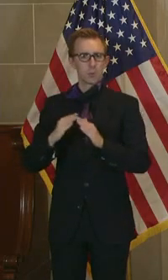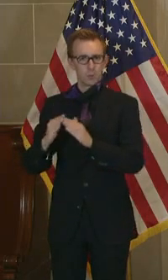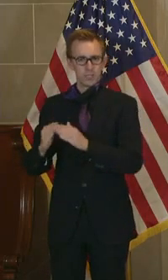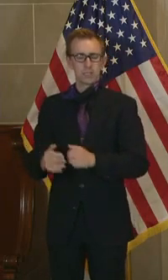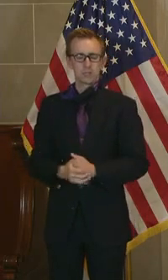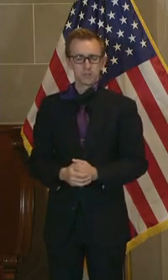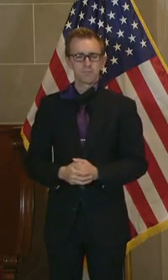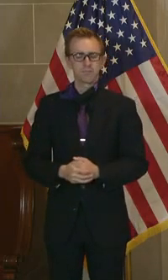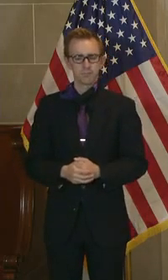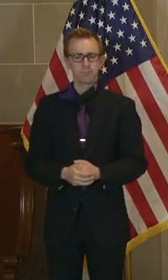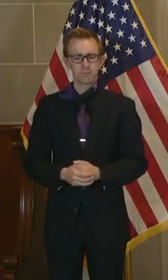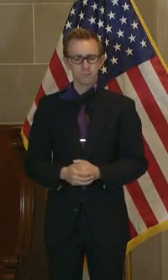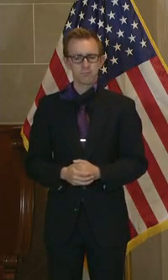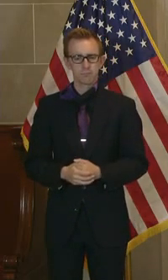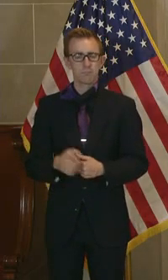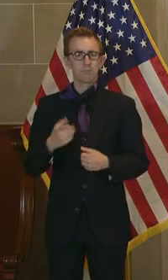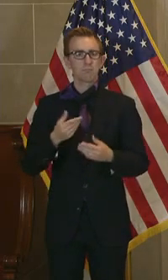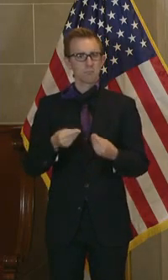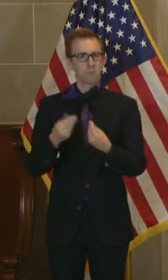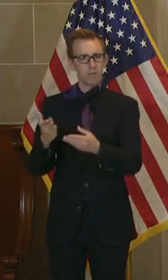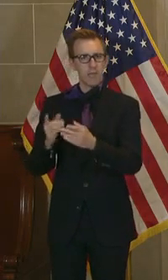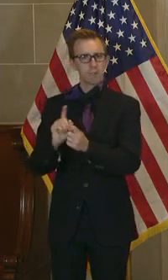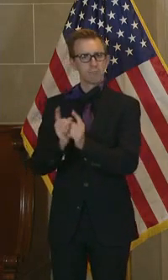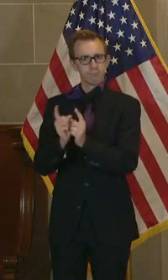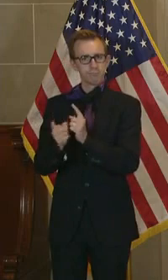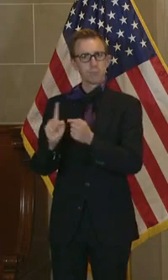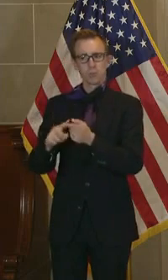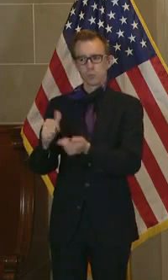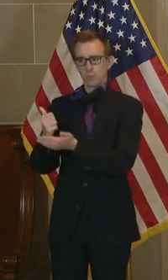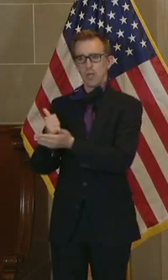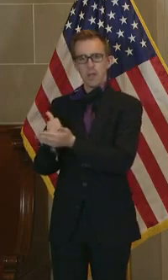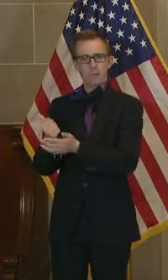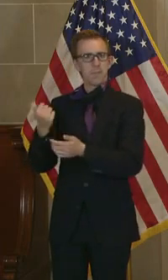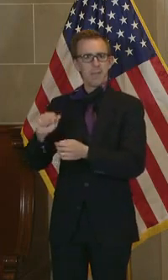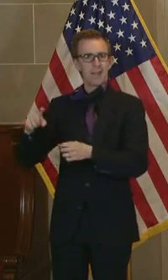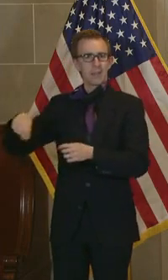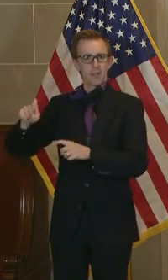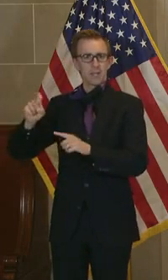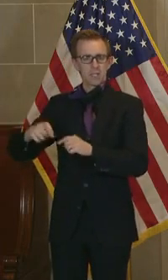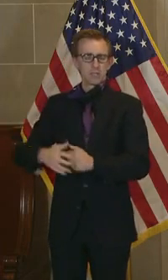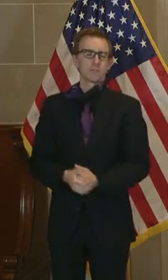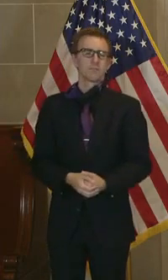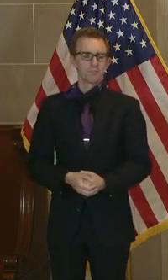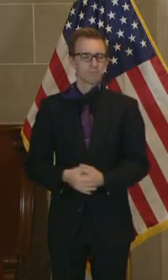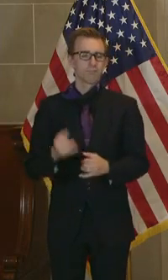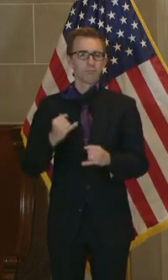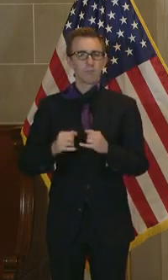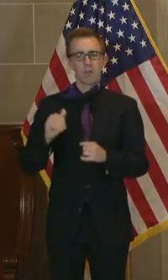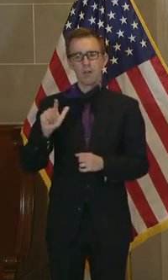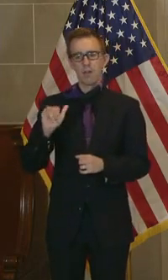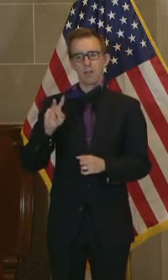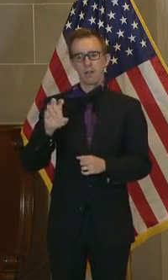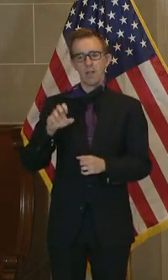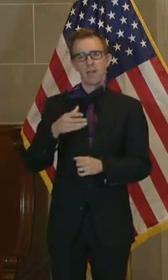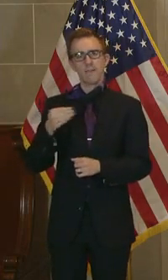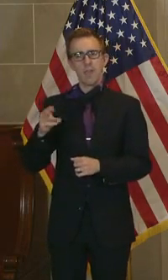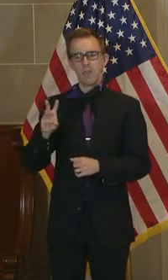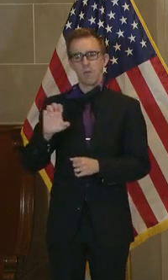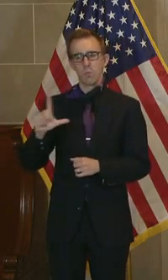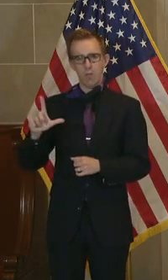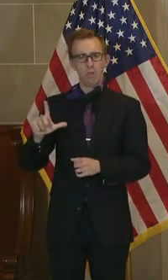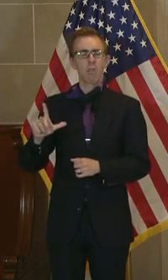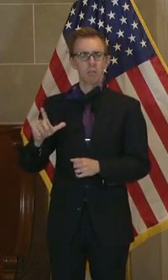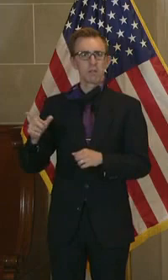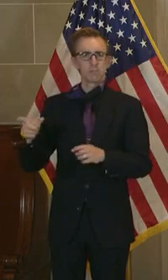healthcare navigators to be, again, on loan to other teams. Finally, Alive and Well provides information and